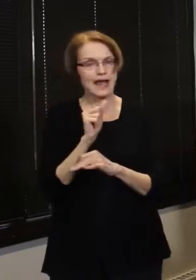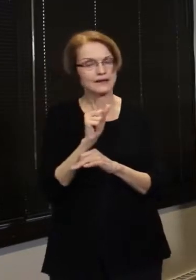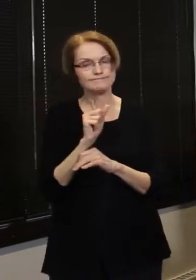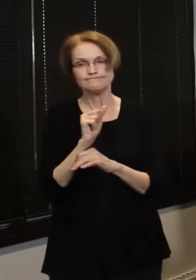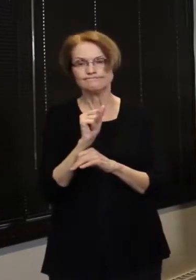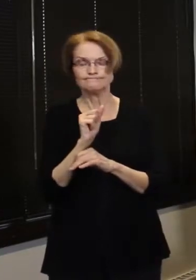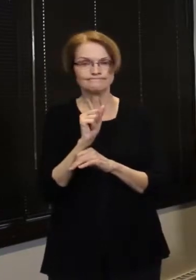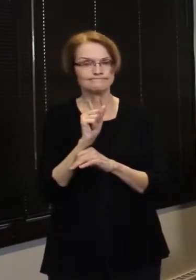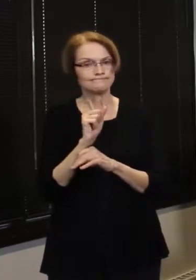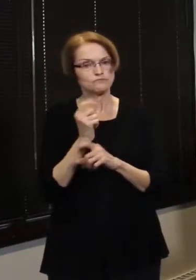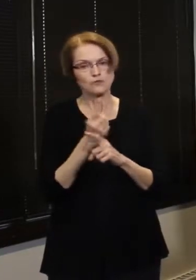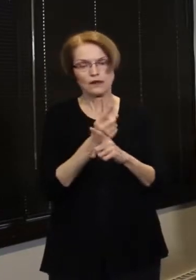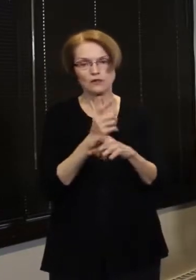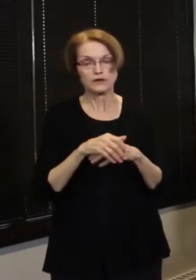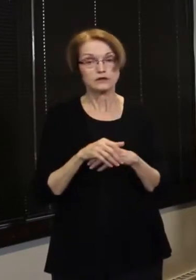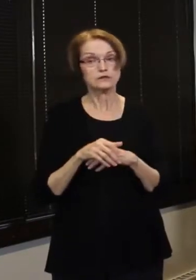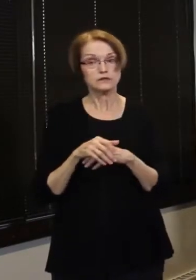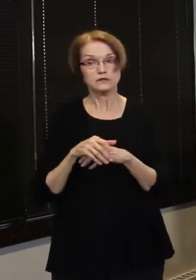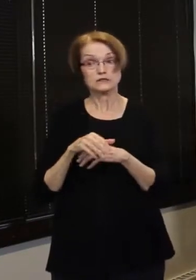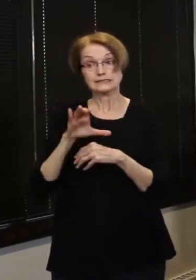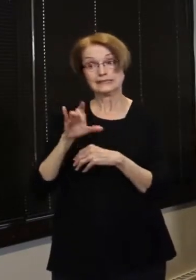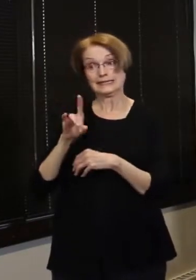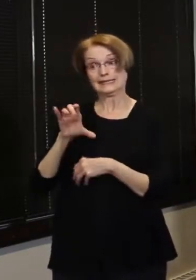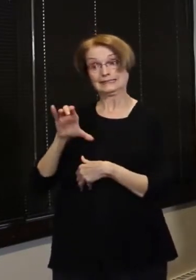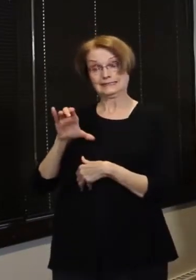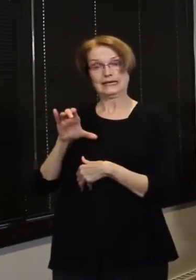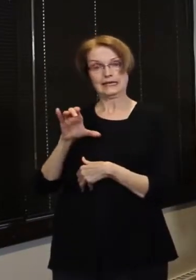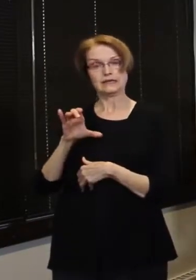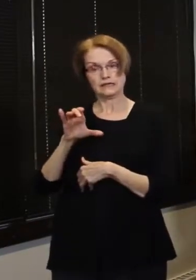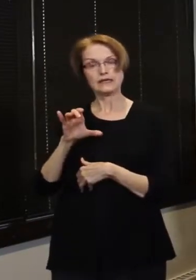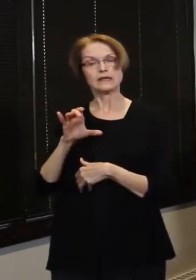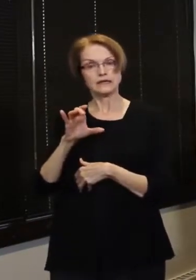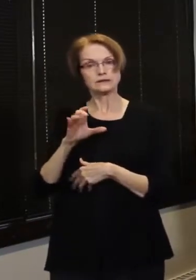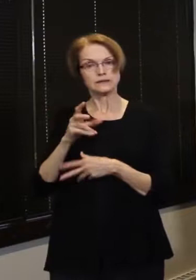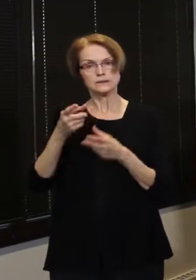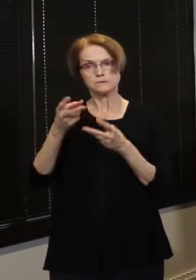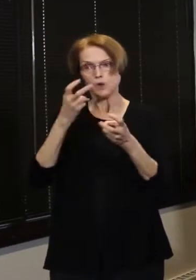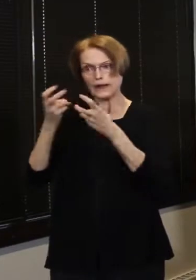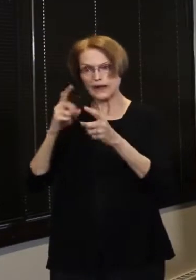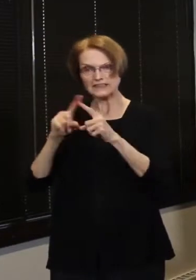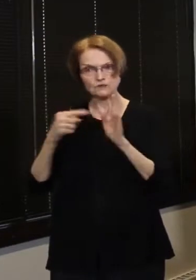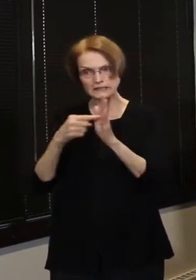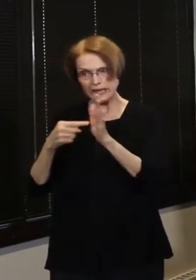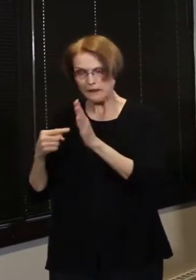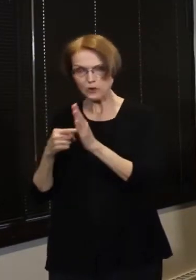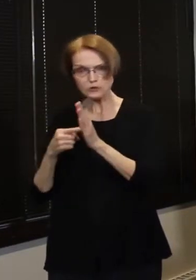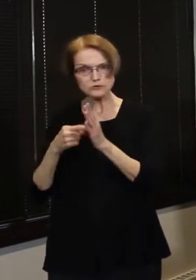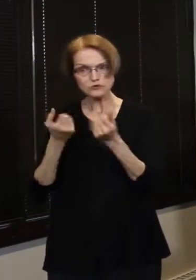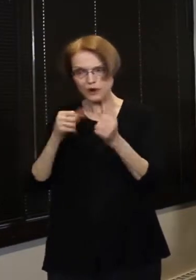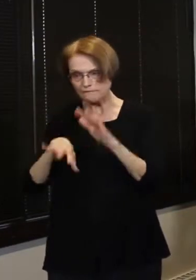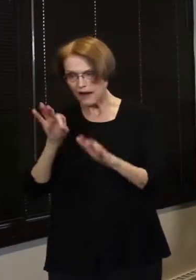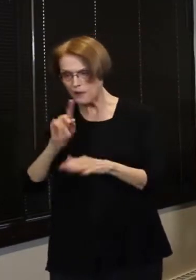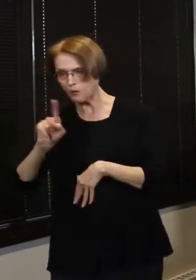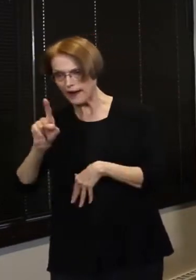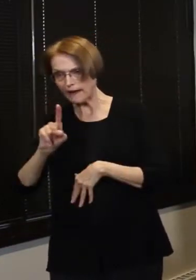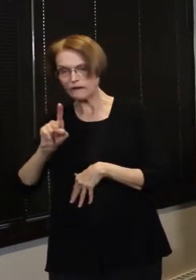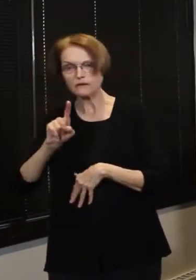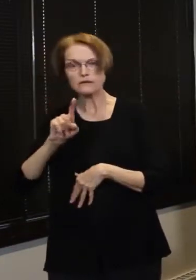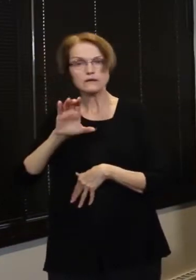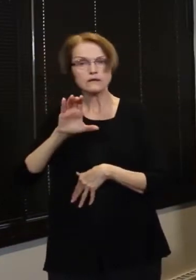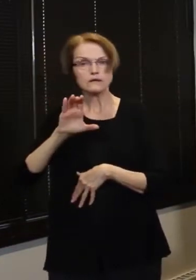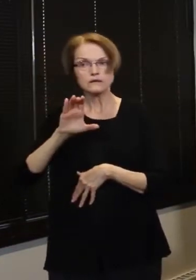different samples to see if the UK variant has been circulating. And of course, we found it a couple of times in the